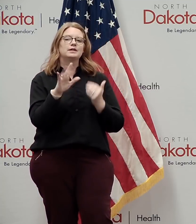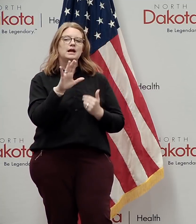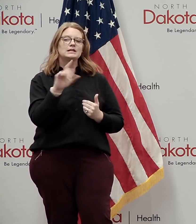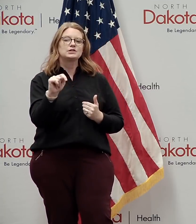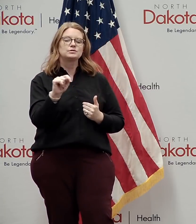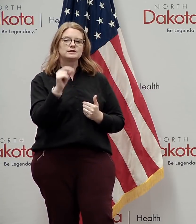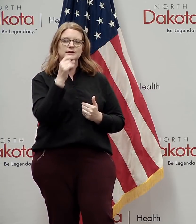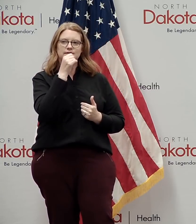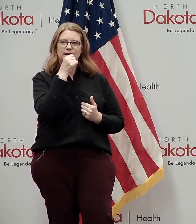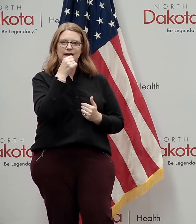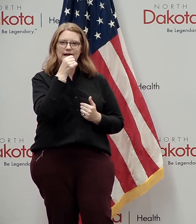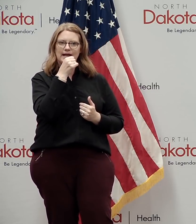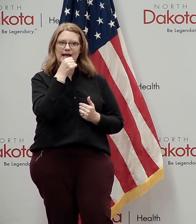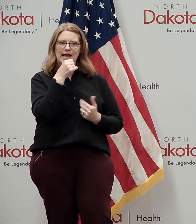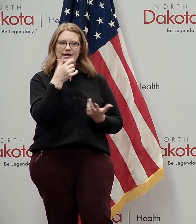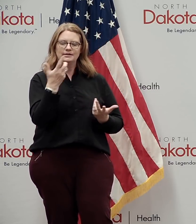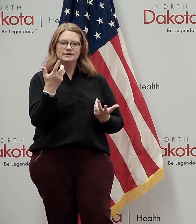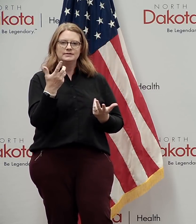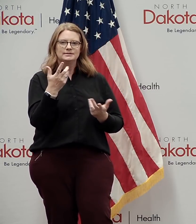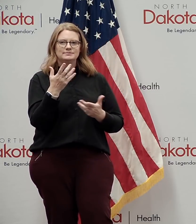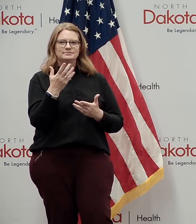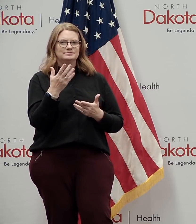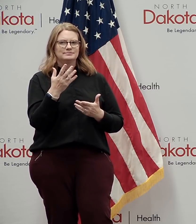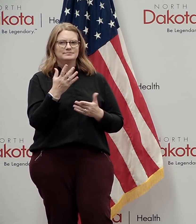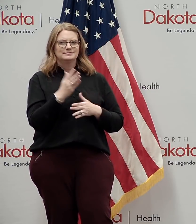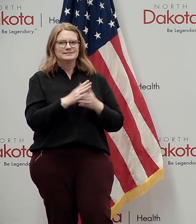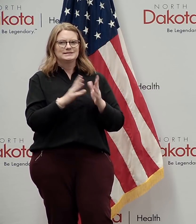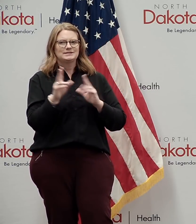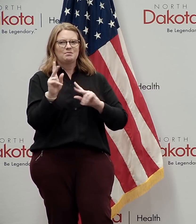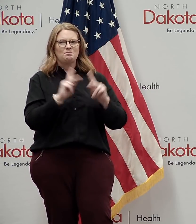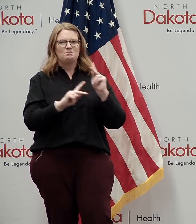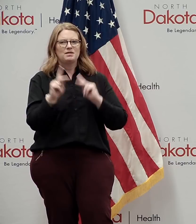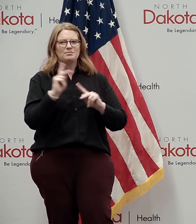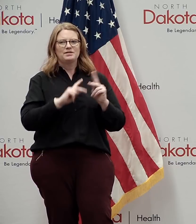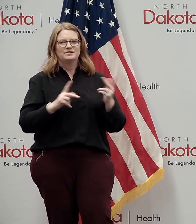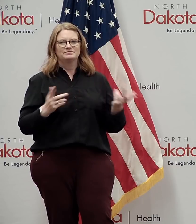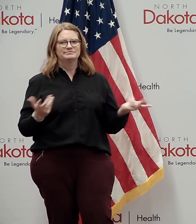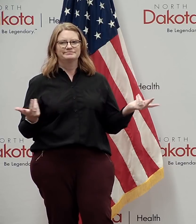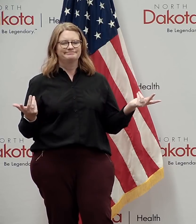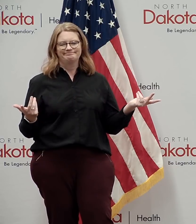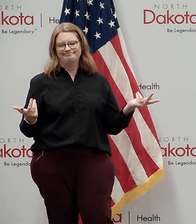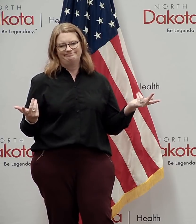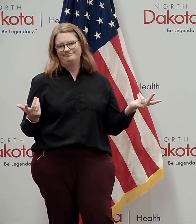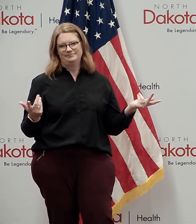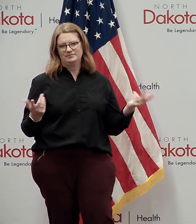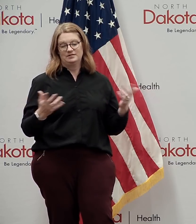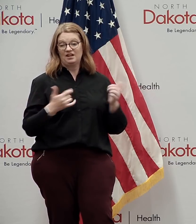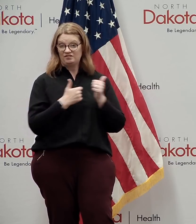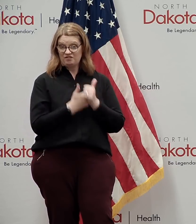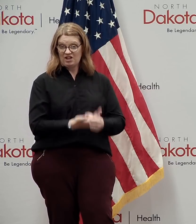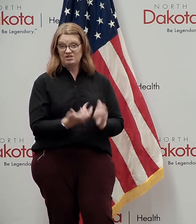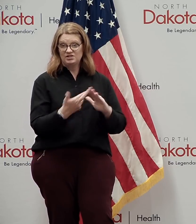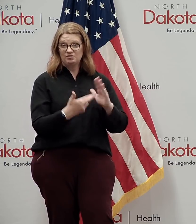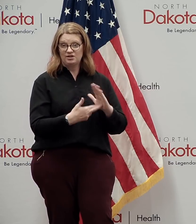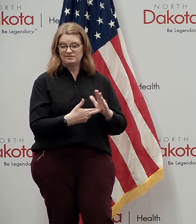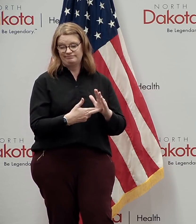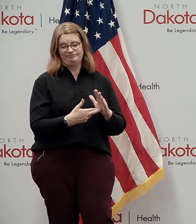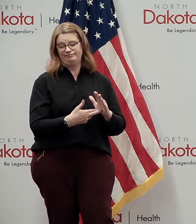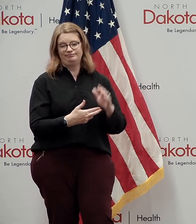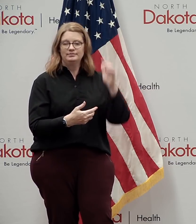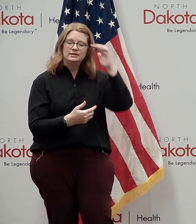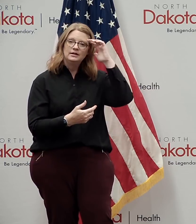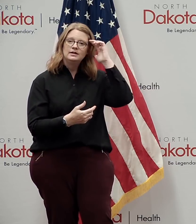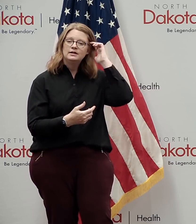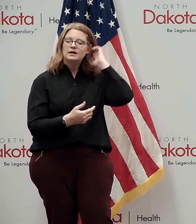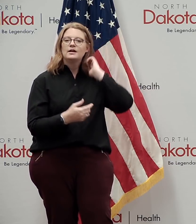tracing, there are some people that I would have to say are not necessarily following the guidelines. If we've got a large